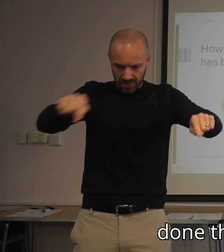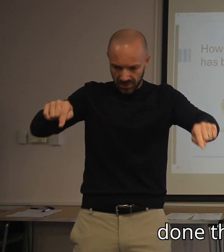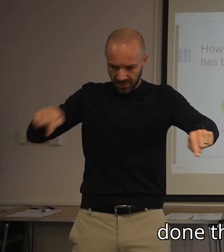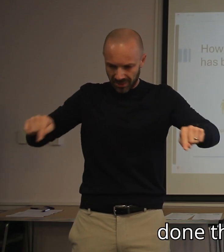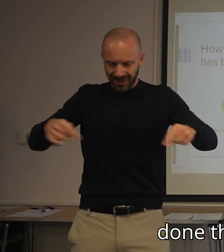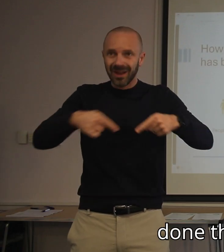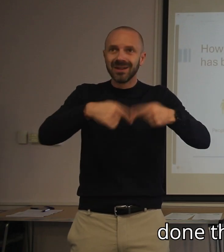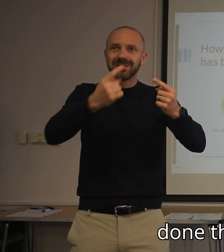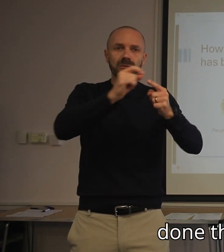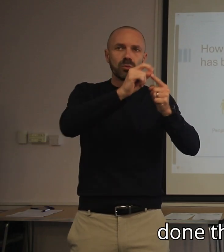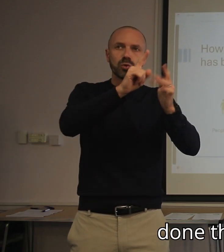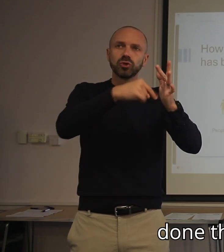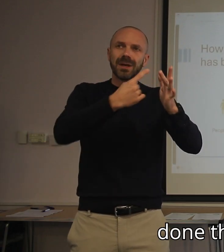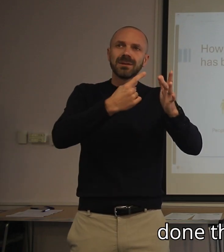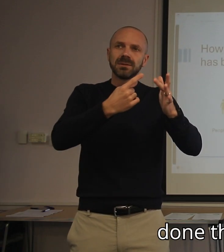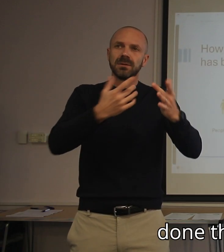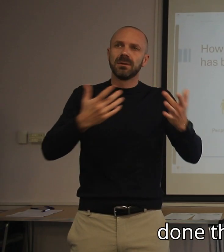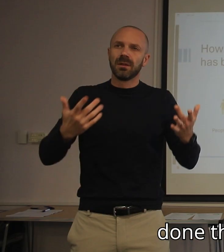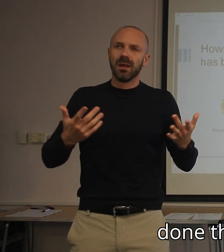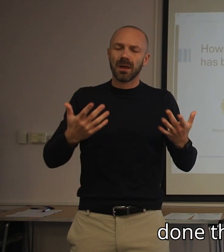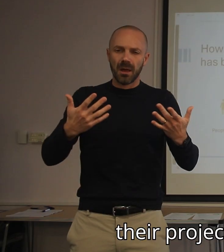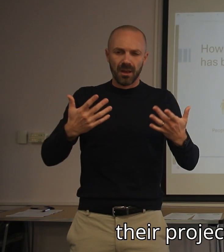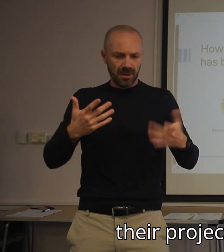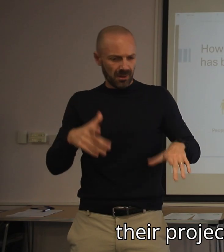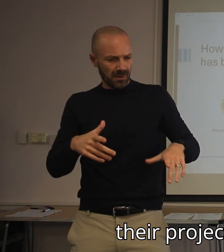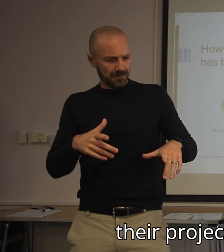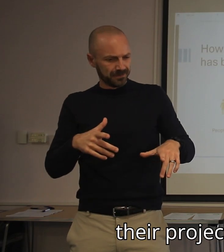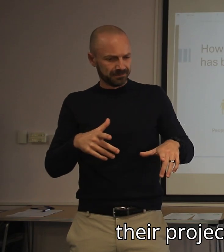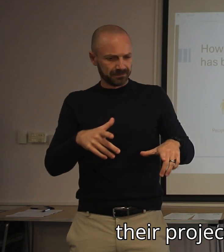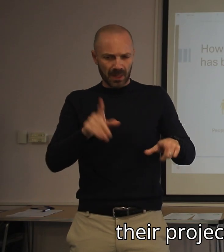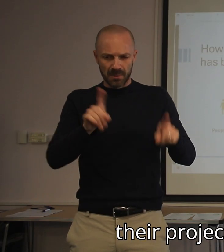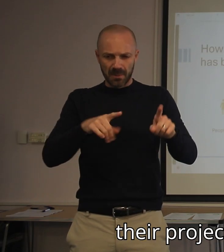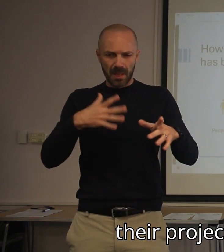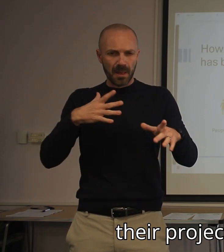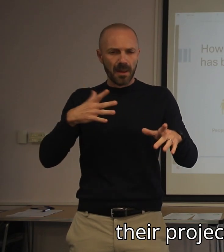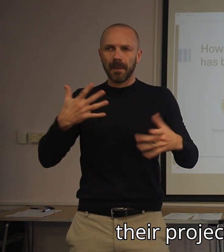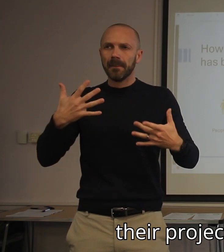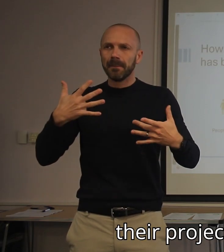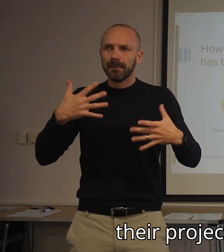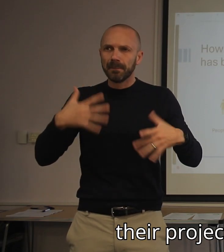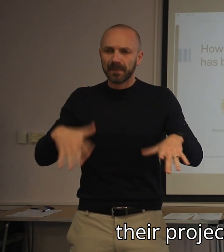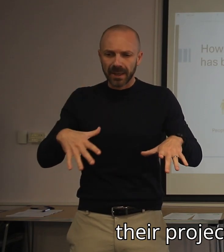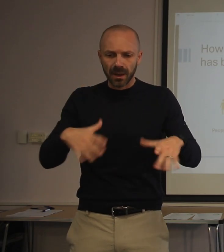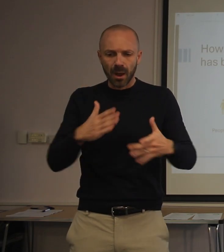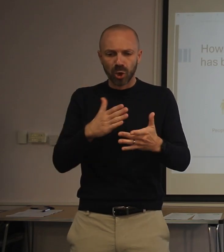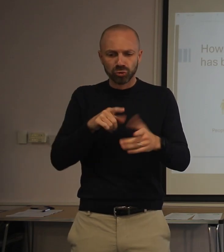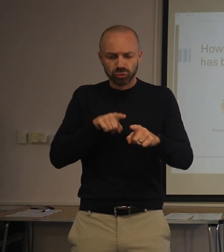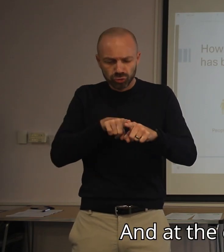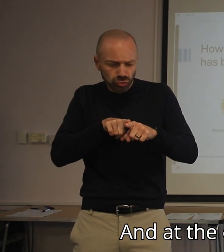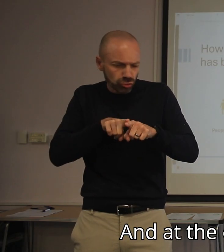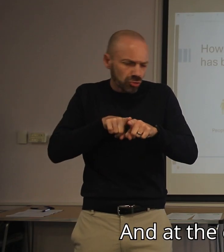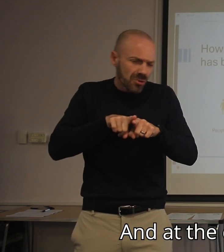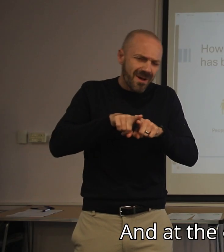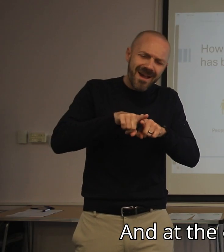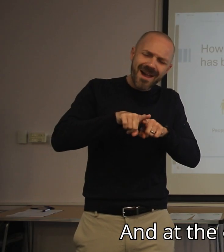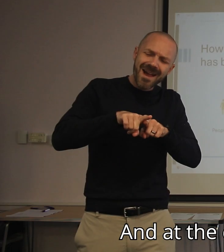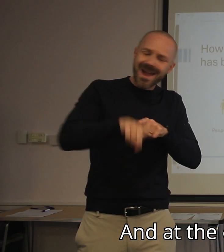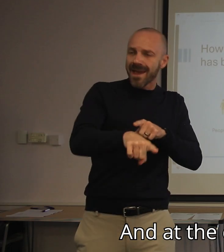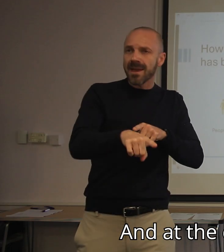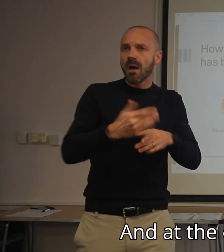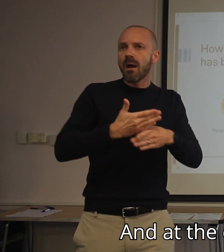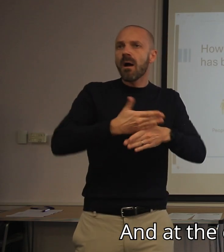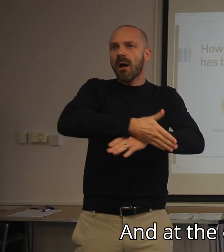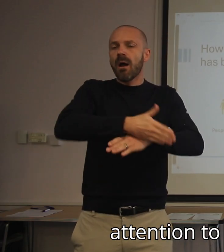gone that extra mile to make their project more sensory accessible. And at the end of